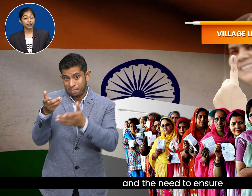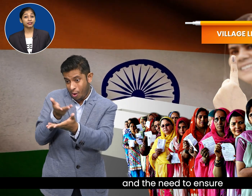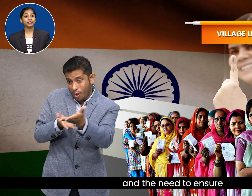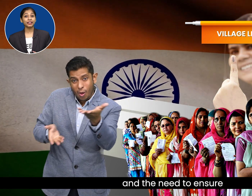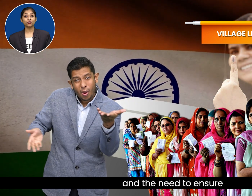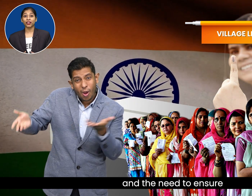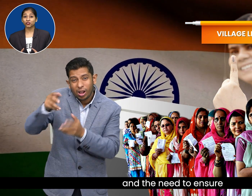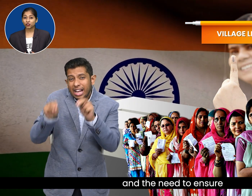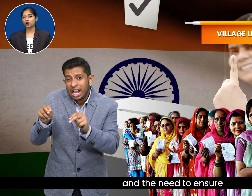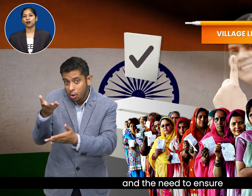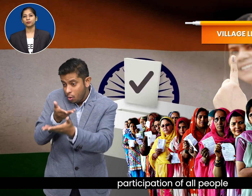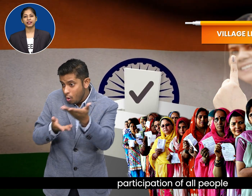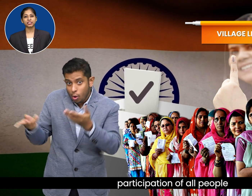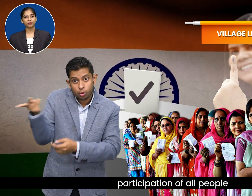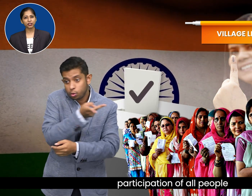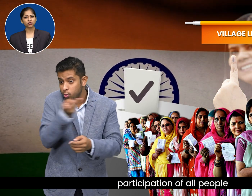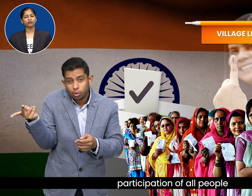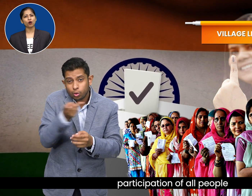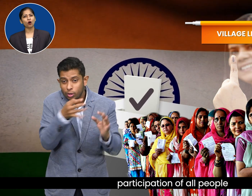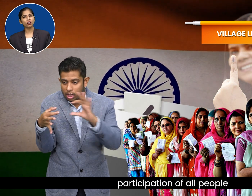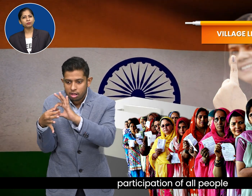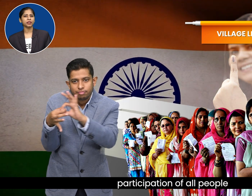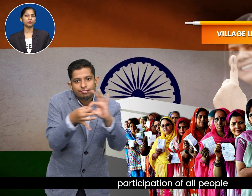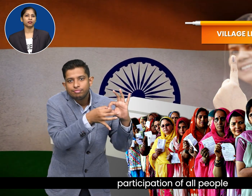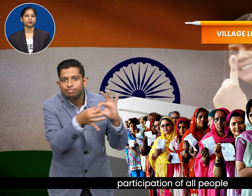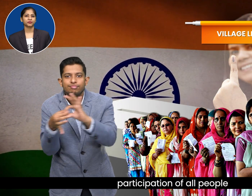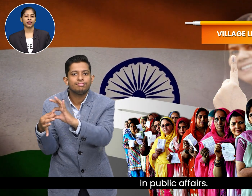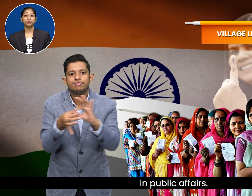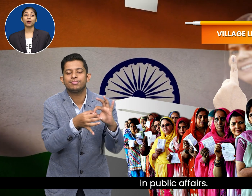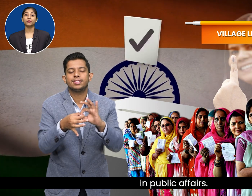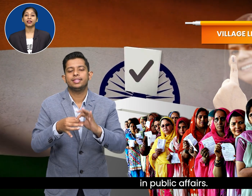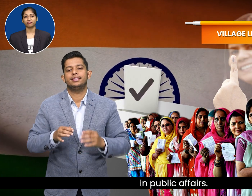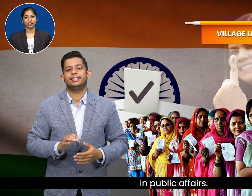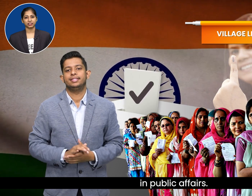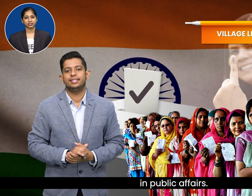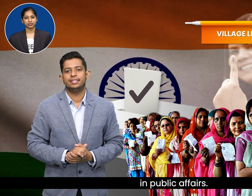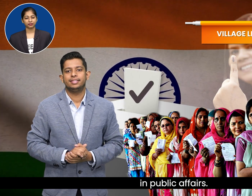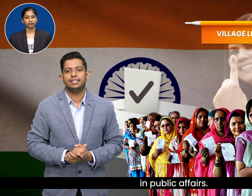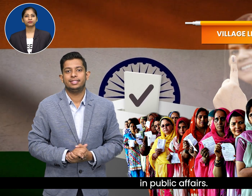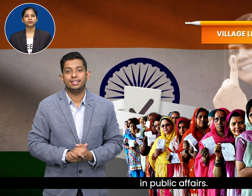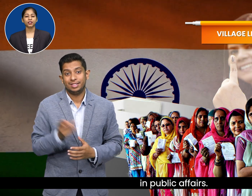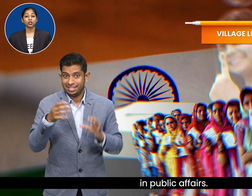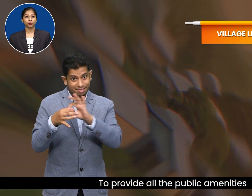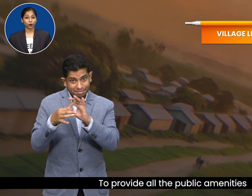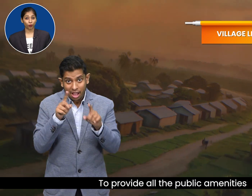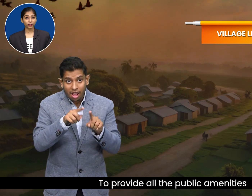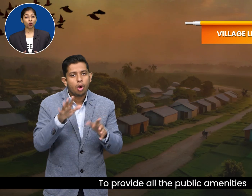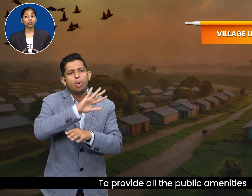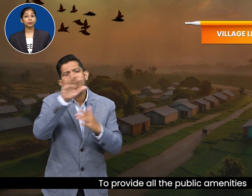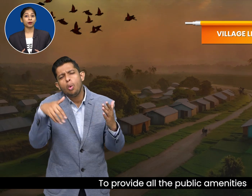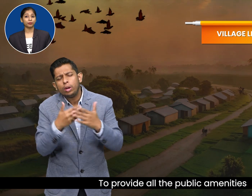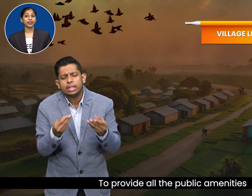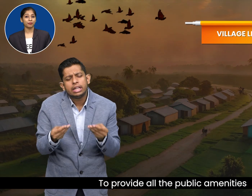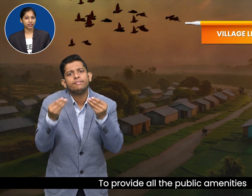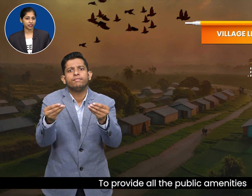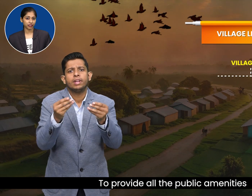and the need to ensure participation of all people in public affairs. To provide all